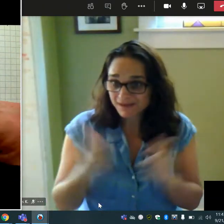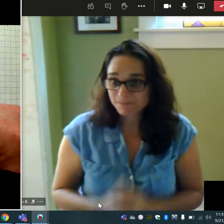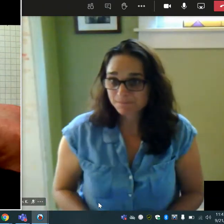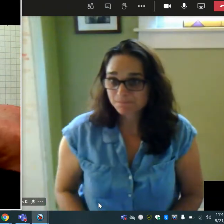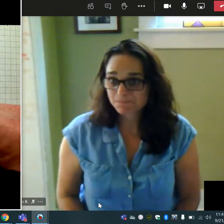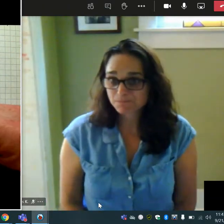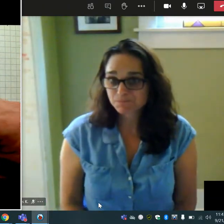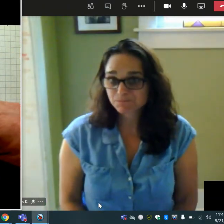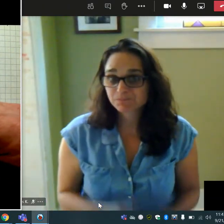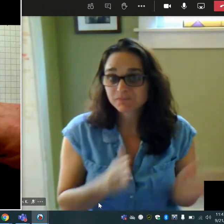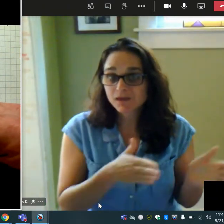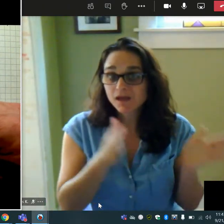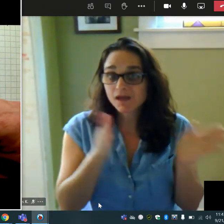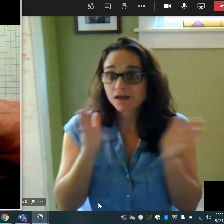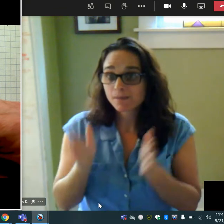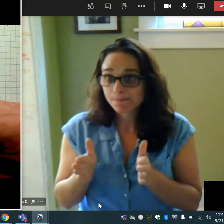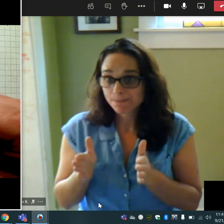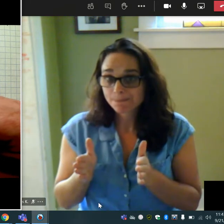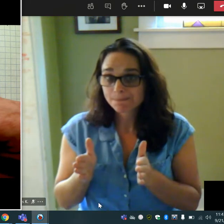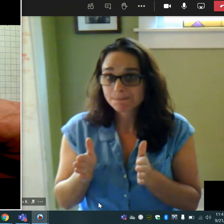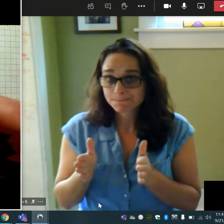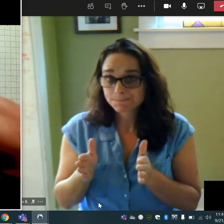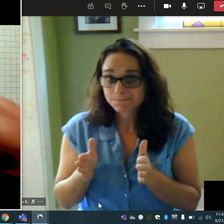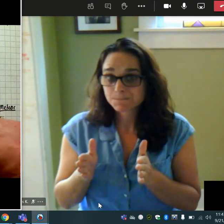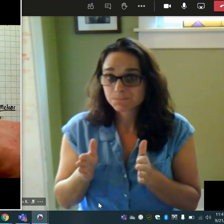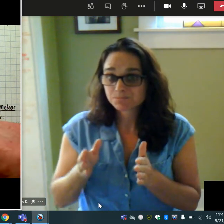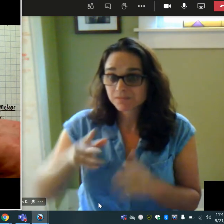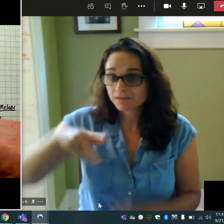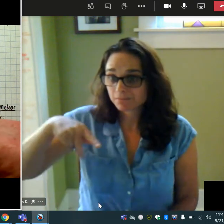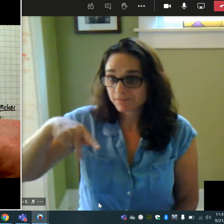Similarly, we could do the same thing. P equals m times v,